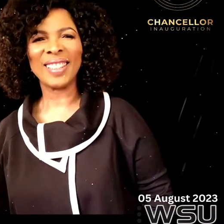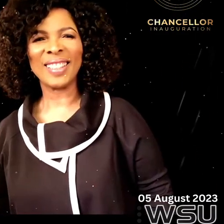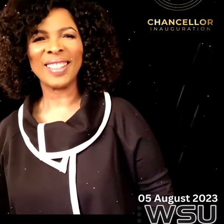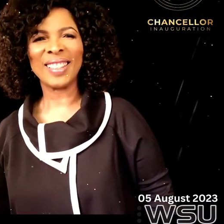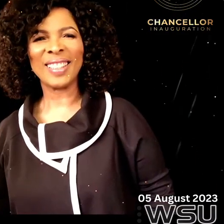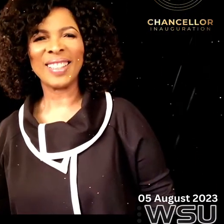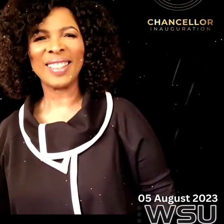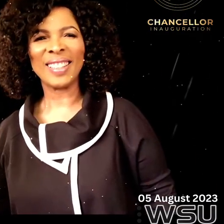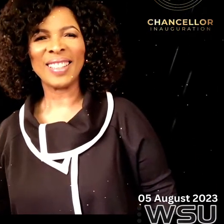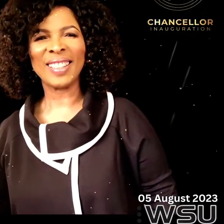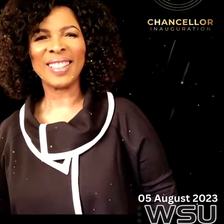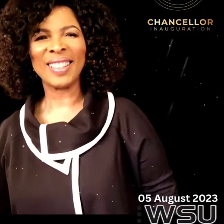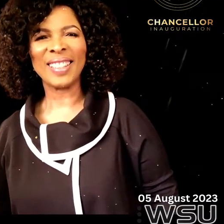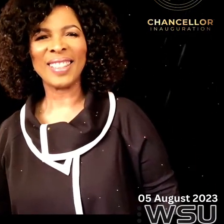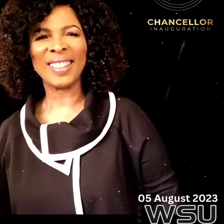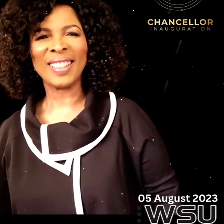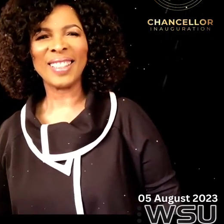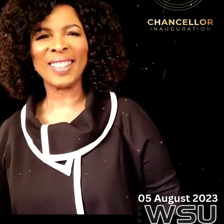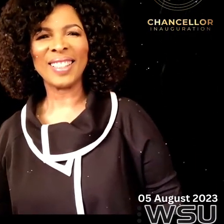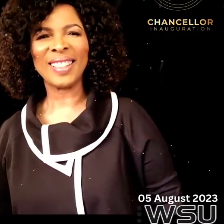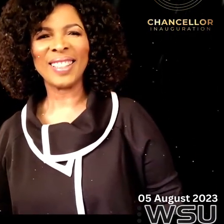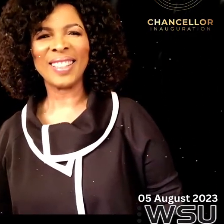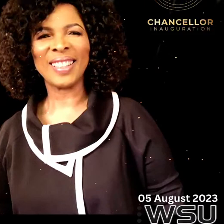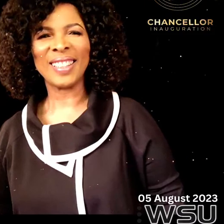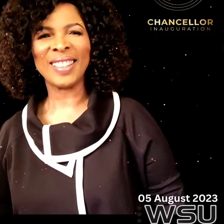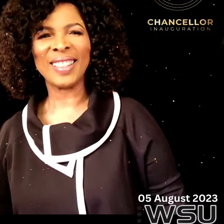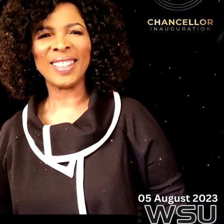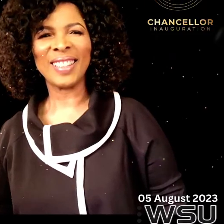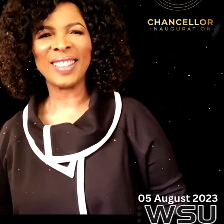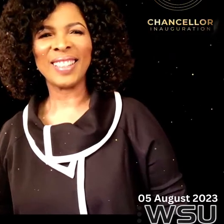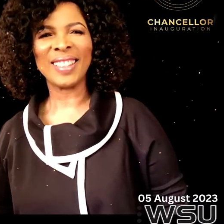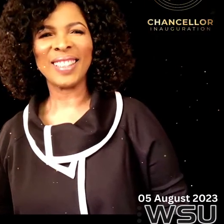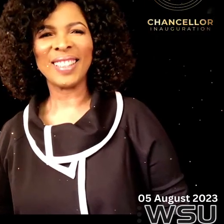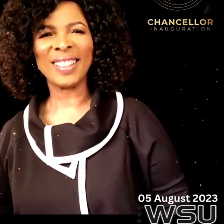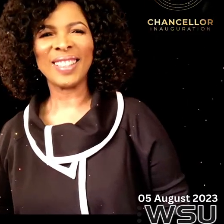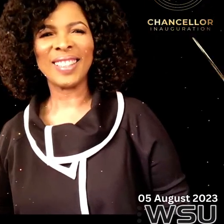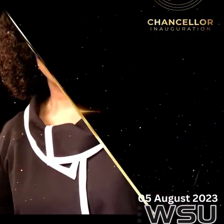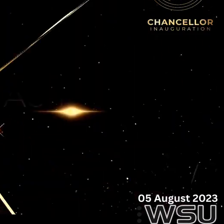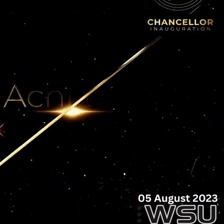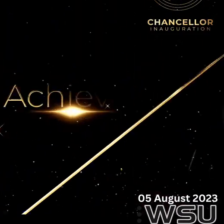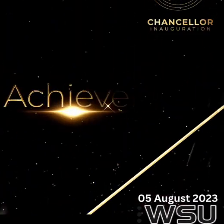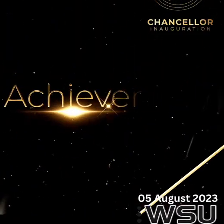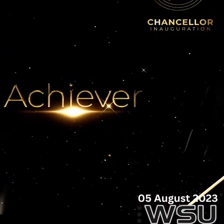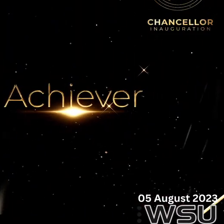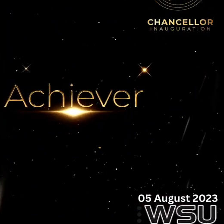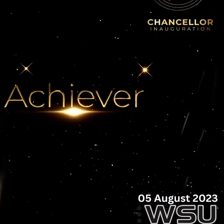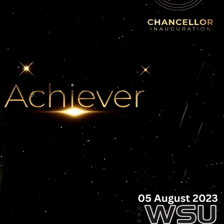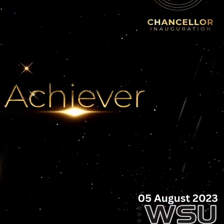Oh!